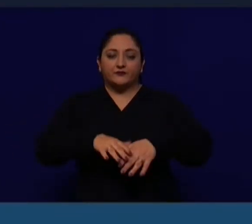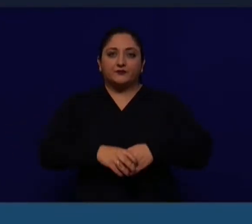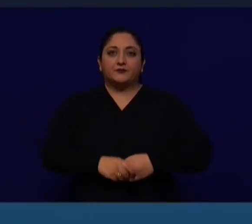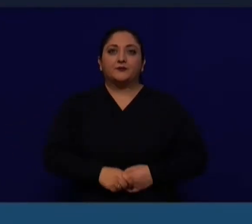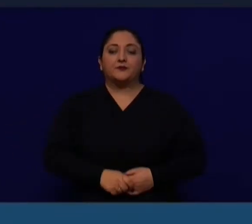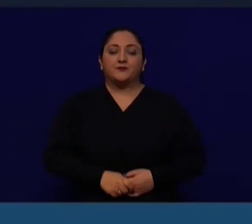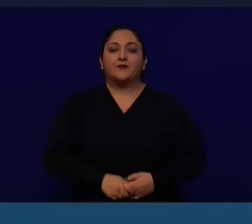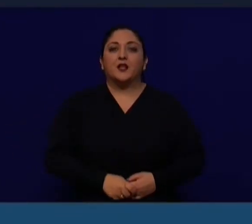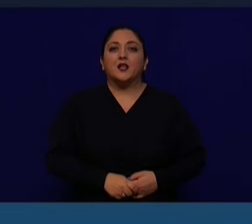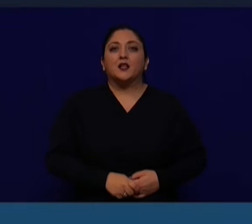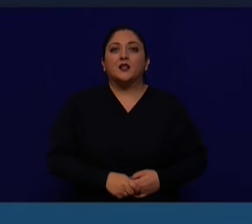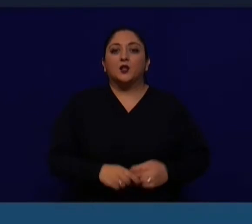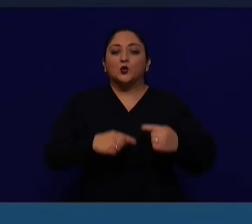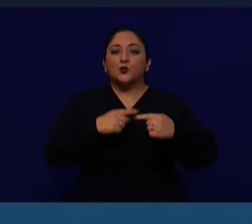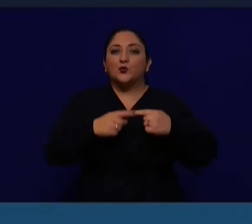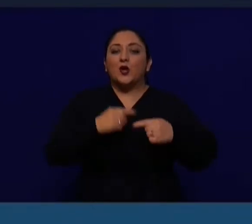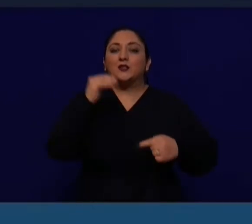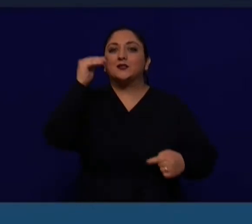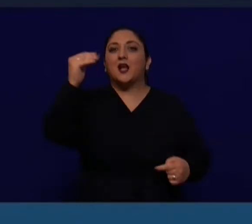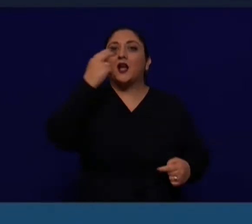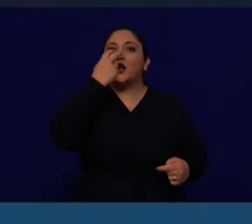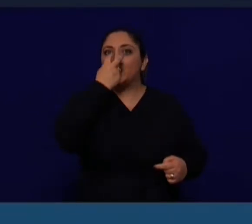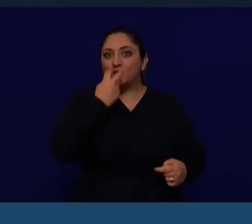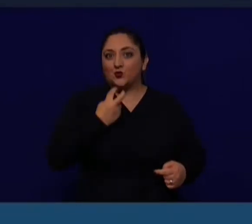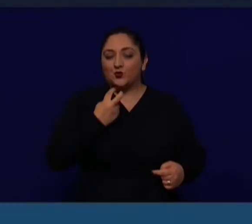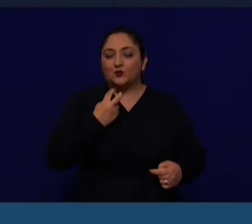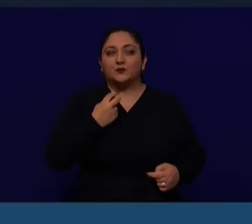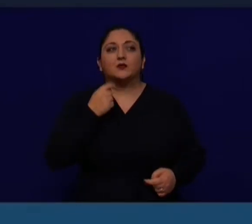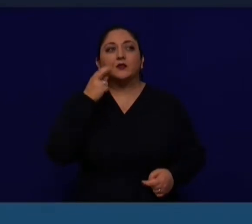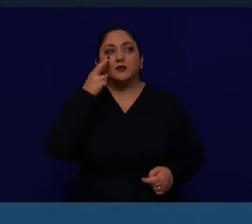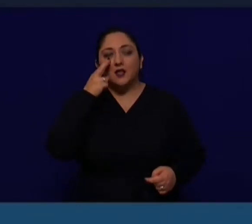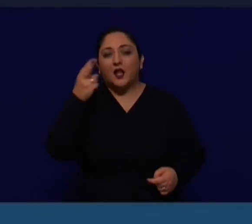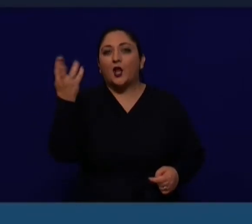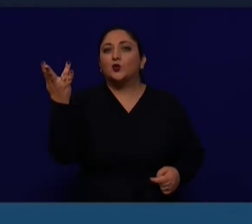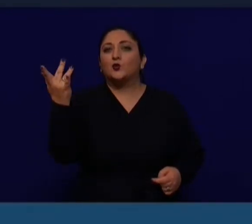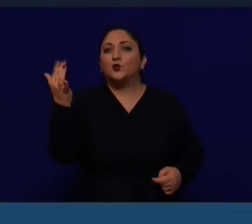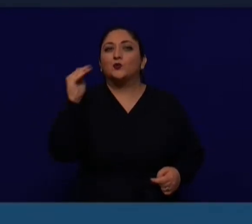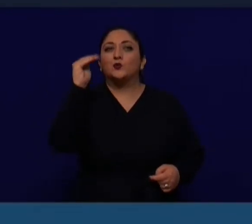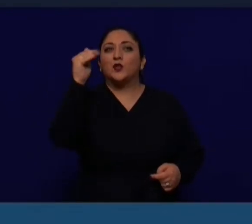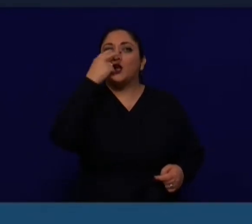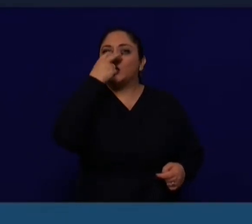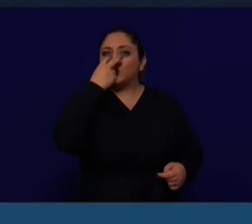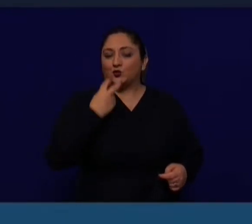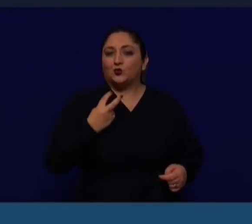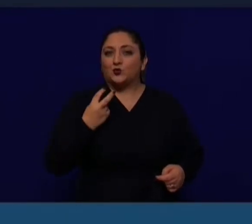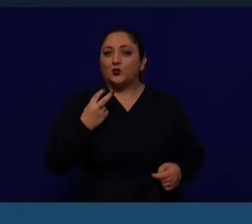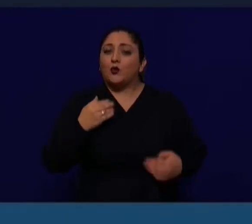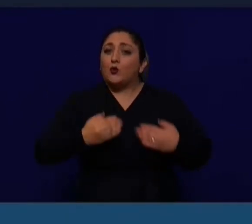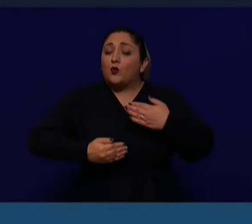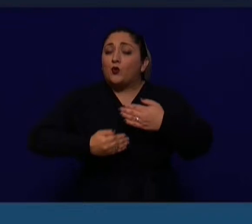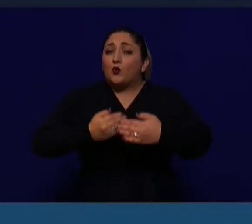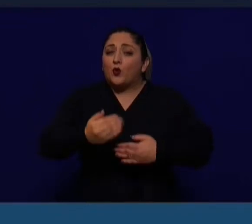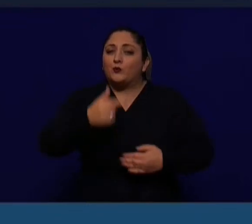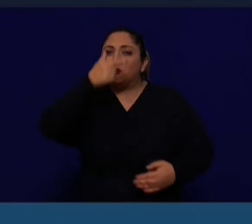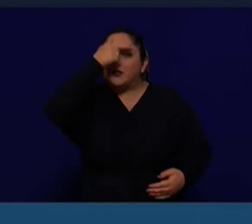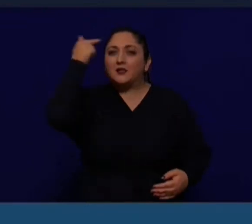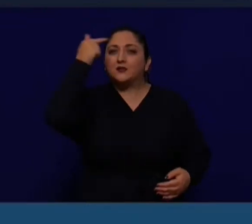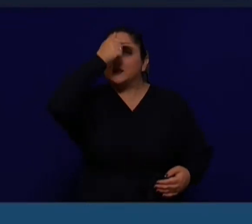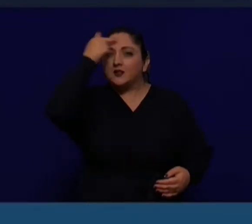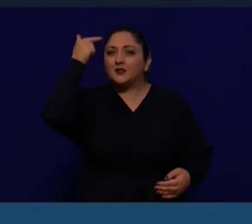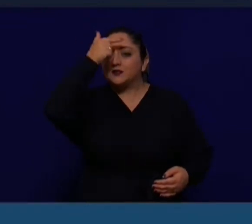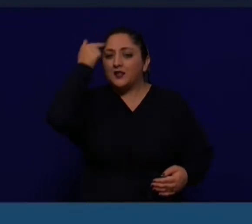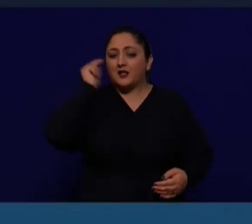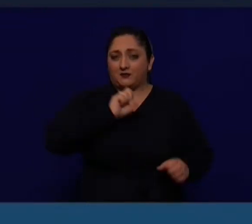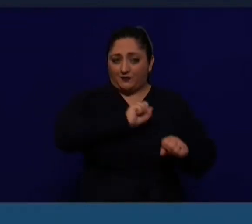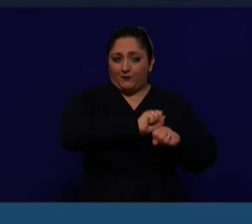Fid-djar tal-anzjani hawnhekk qegħdin naraw li numru tal-każijiet fid-djar tal-anzjani aħna bqajna dejjem blit-testjar tagħna bqajna